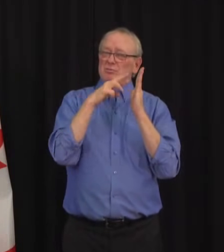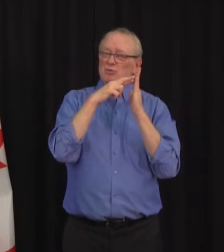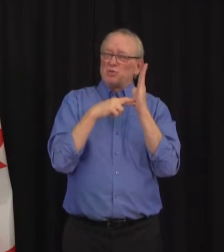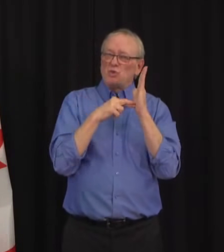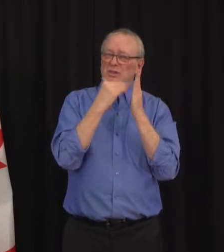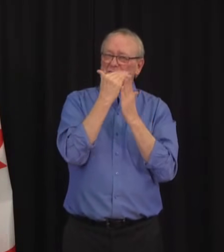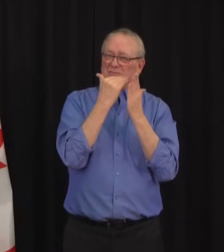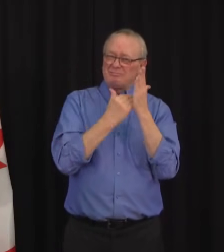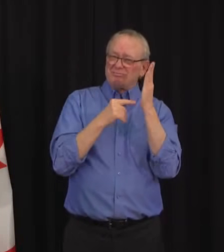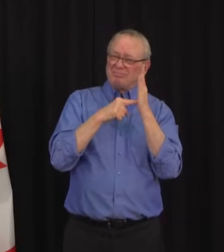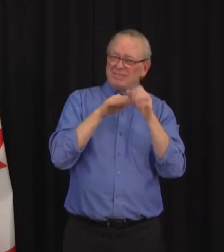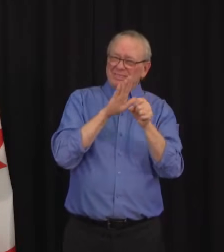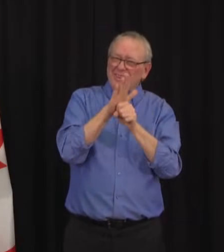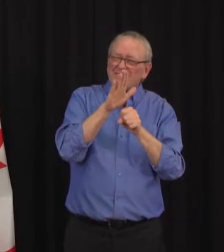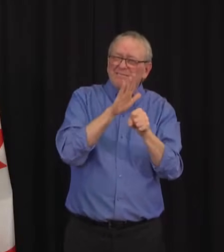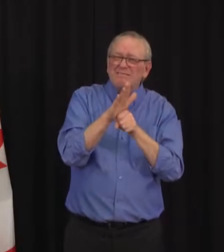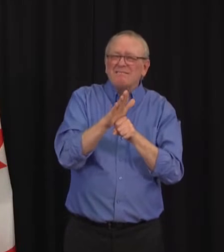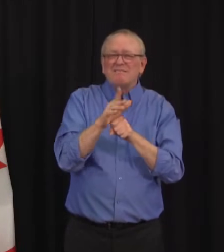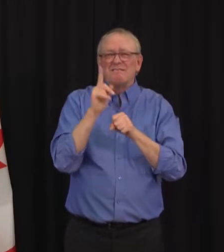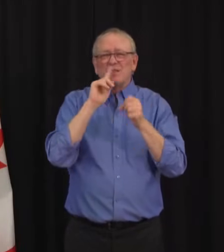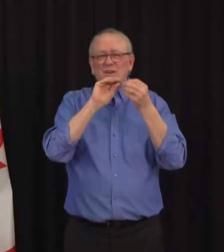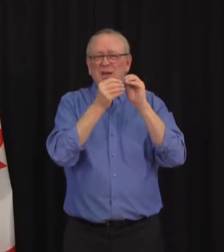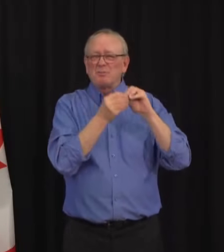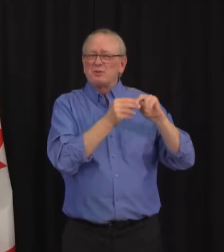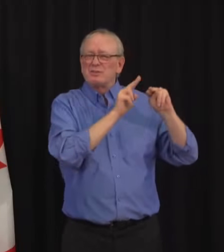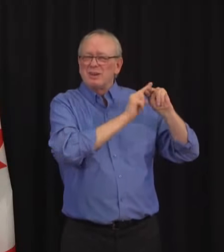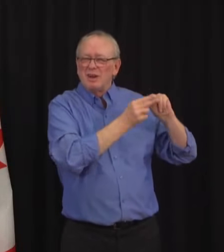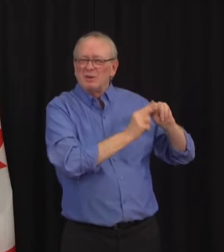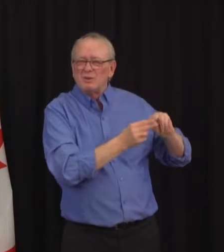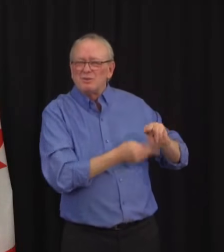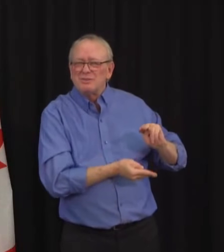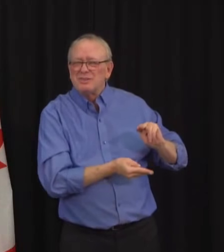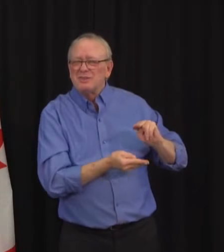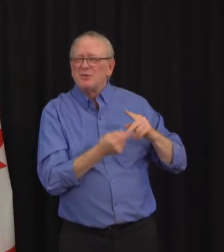dip in these numbers because they seem to keep ticking up?